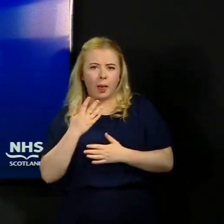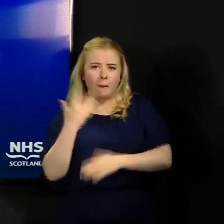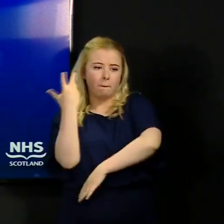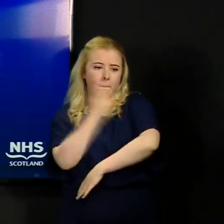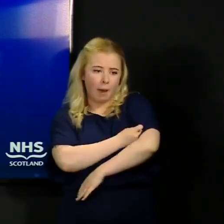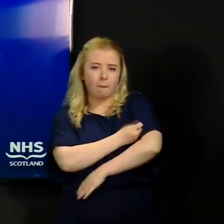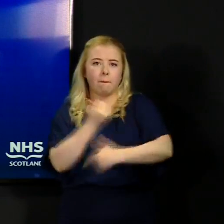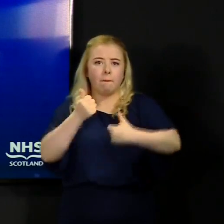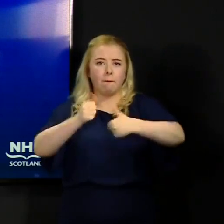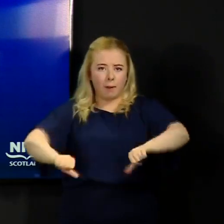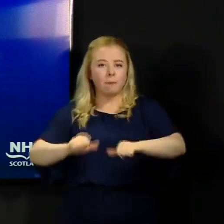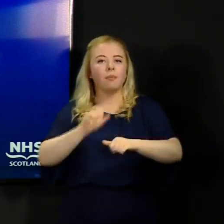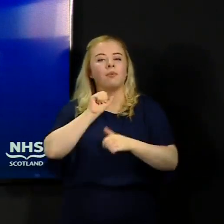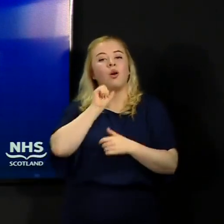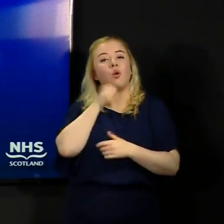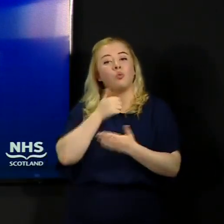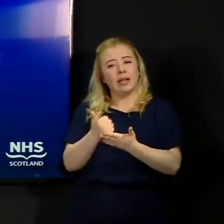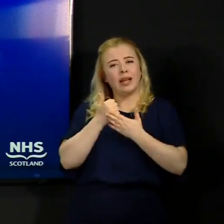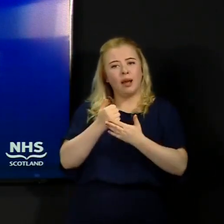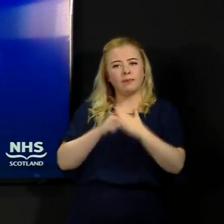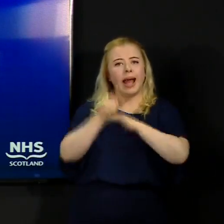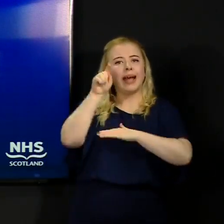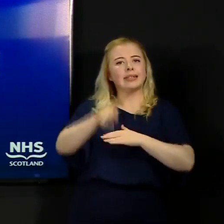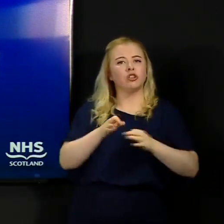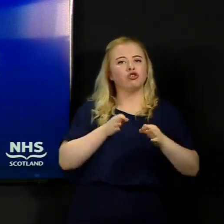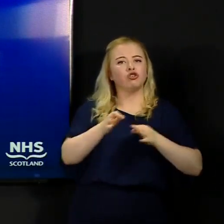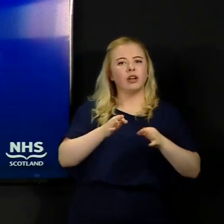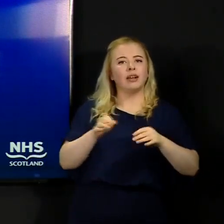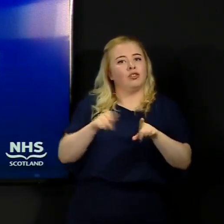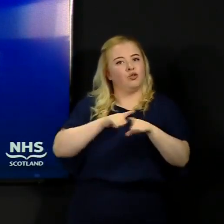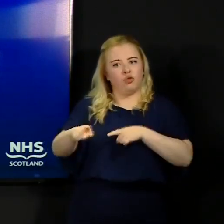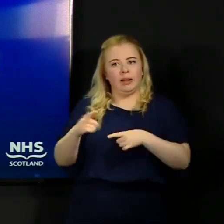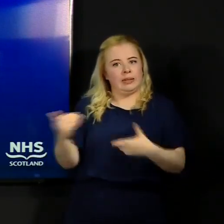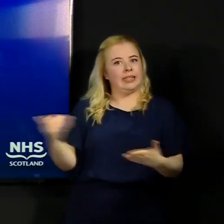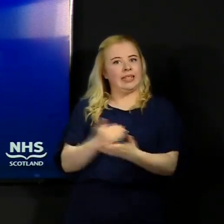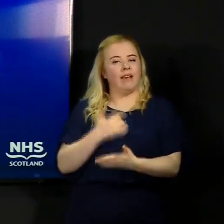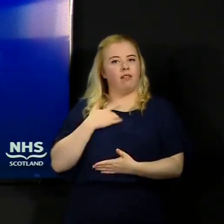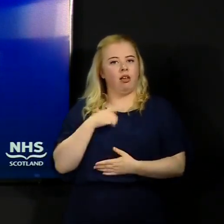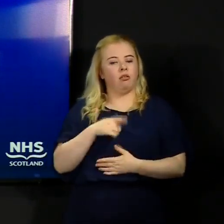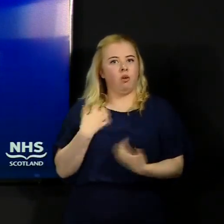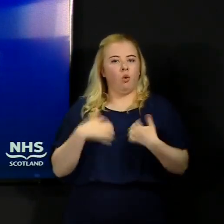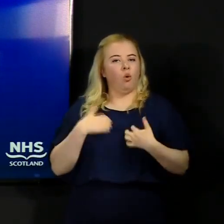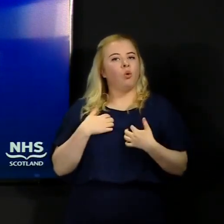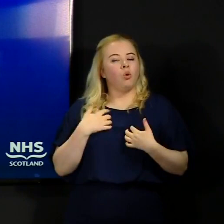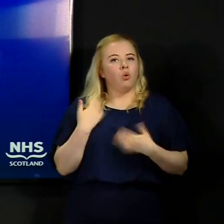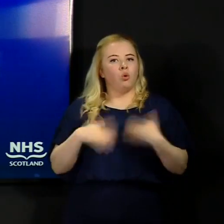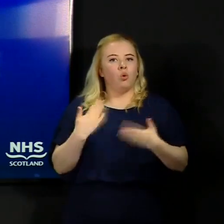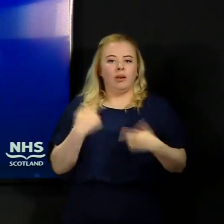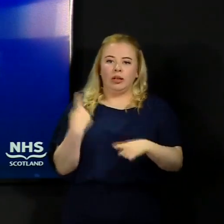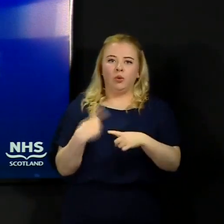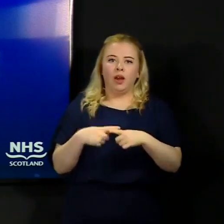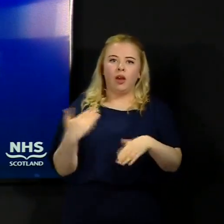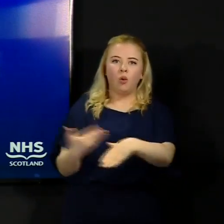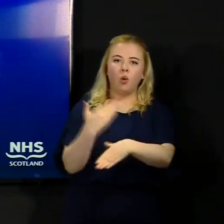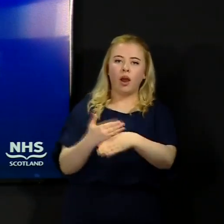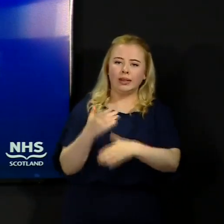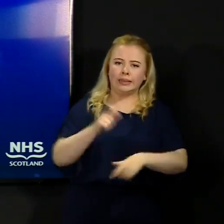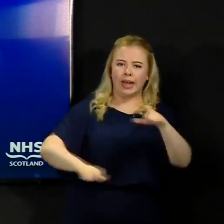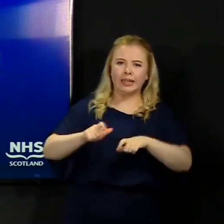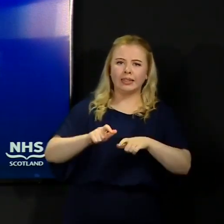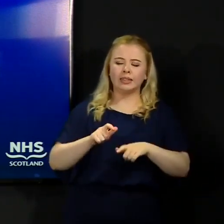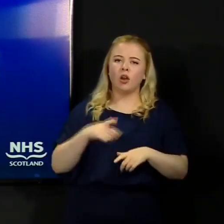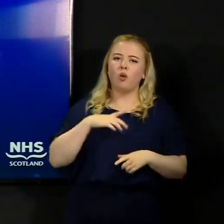an exit strategy for the pandemic and save lives. This is exciting and fast-paced scientific work, and I wanted to take the opportunity to highlight